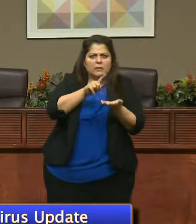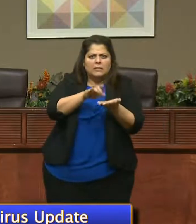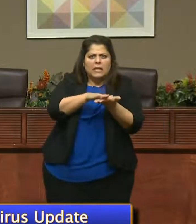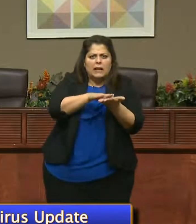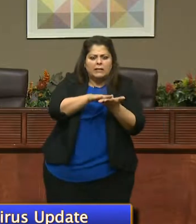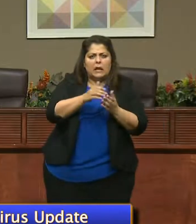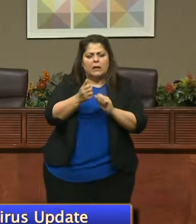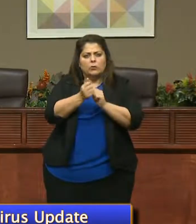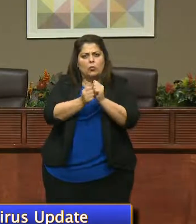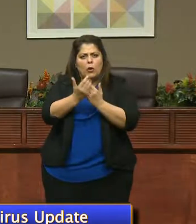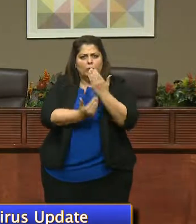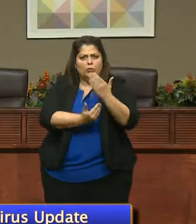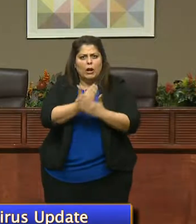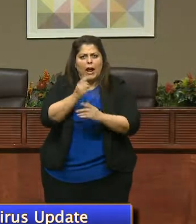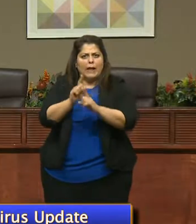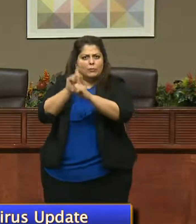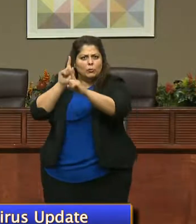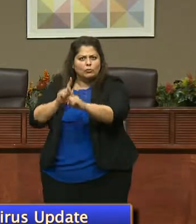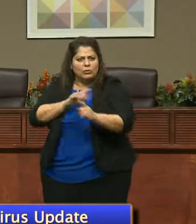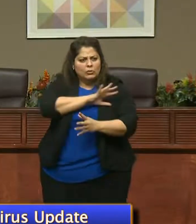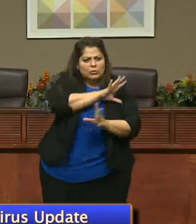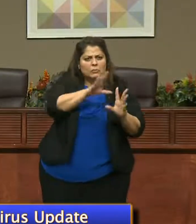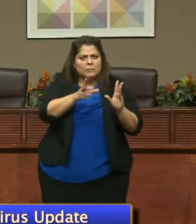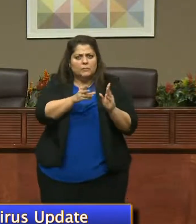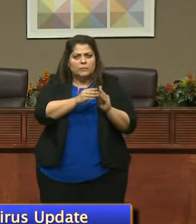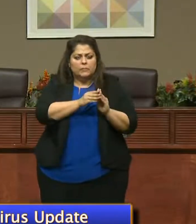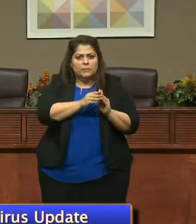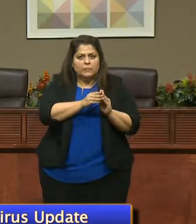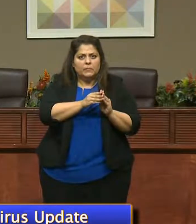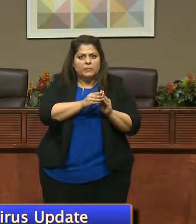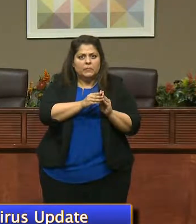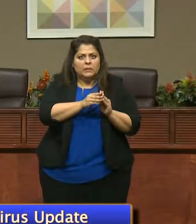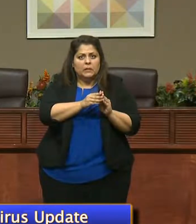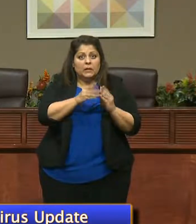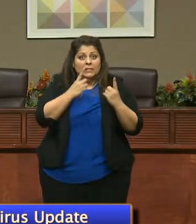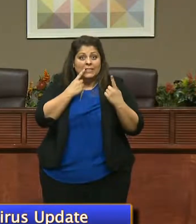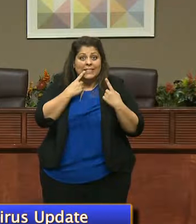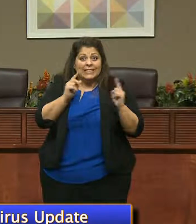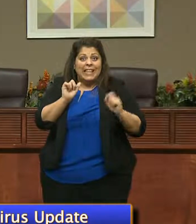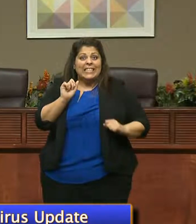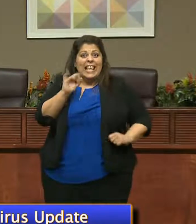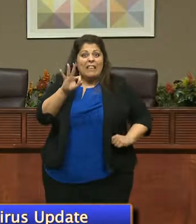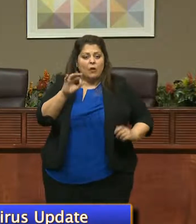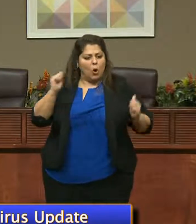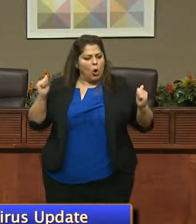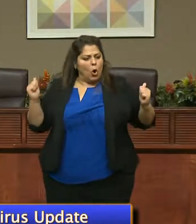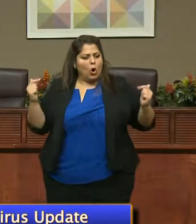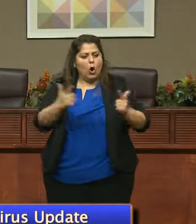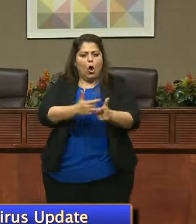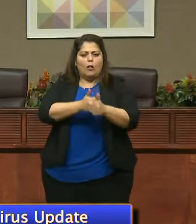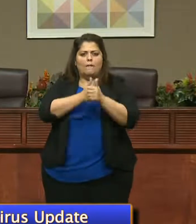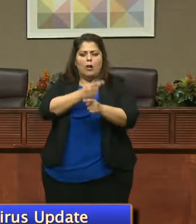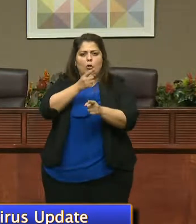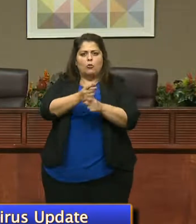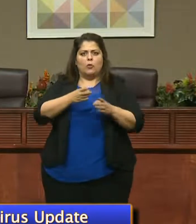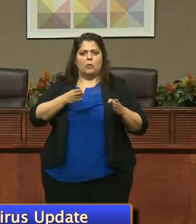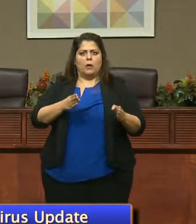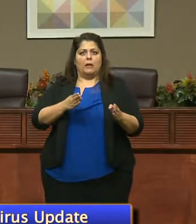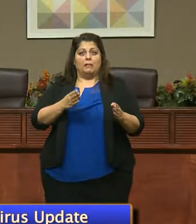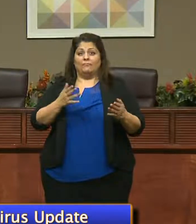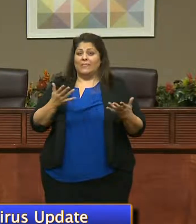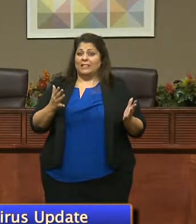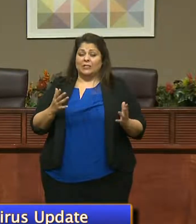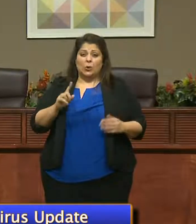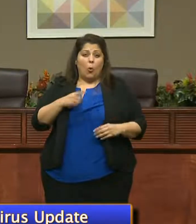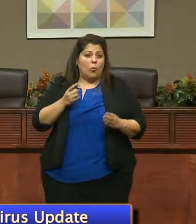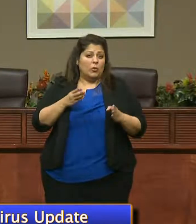protect. We're only going to get through this if we all do the right thing. Okay, I'm going to update you on a